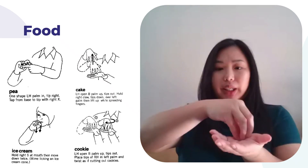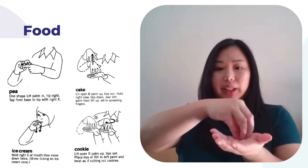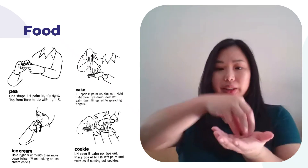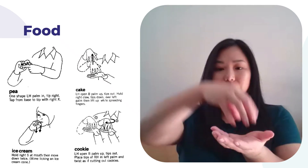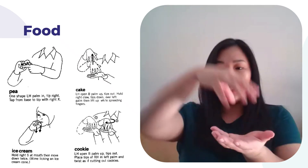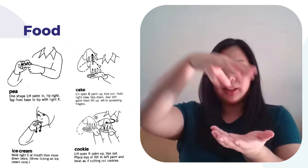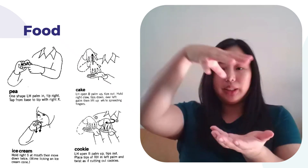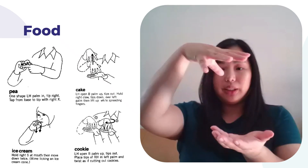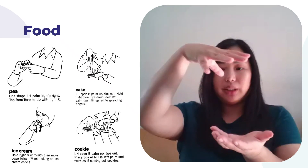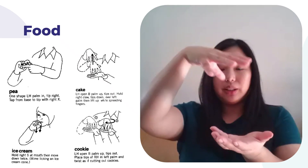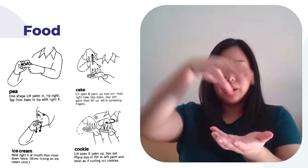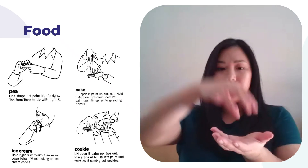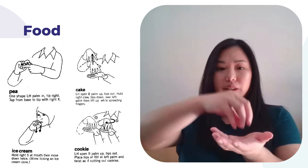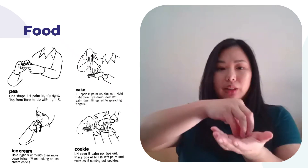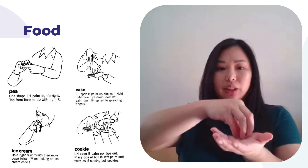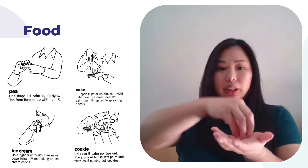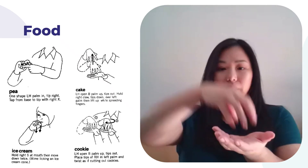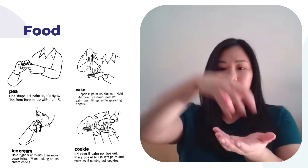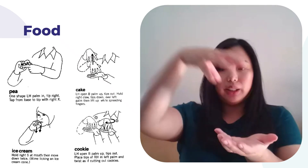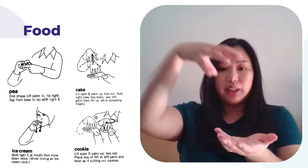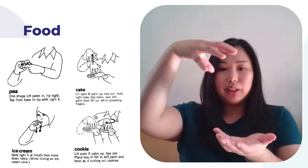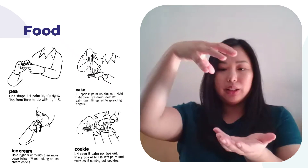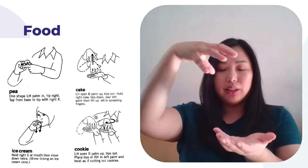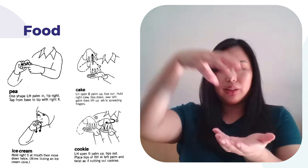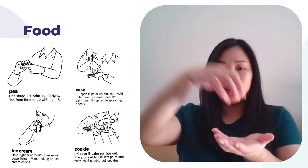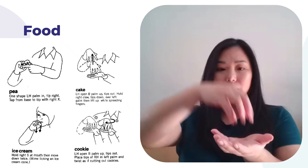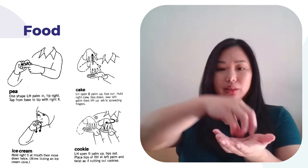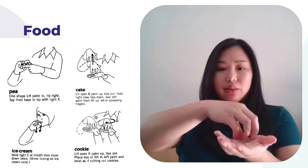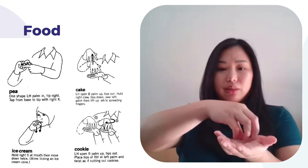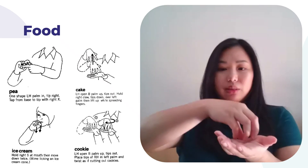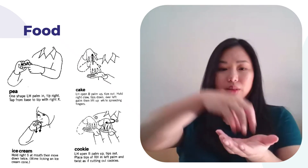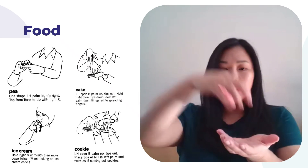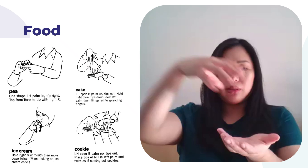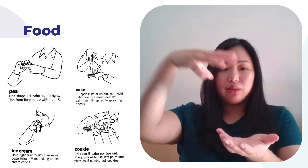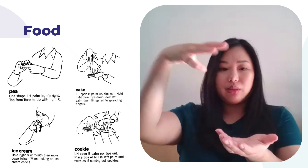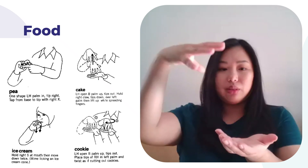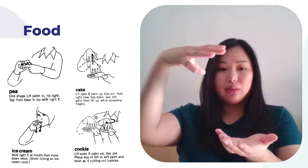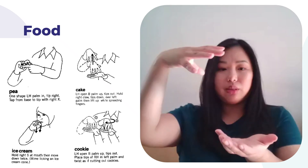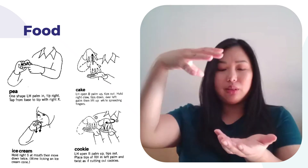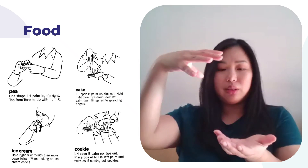if the cake is rising. Cake.